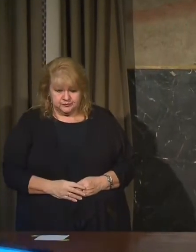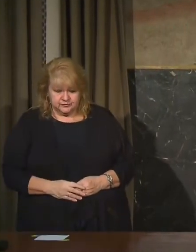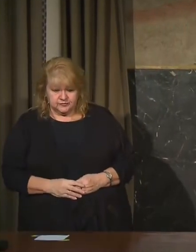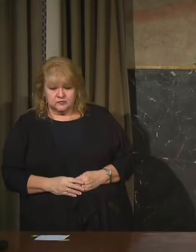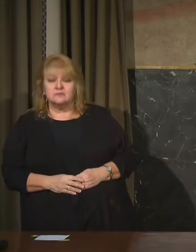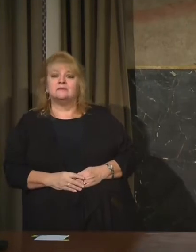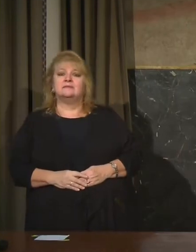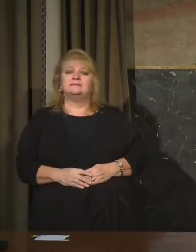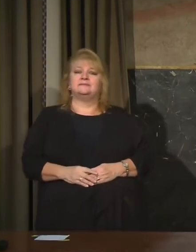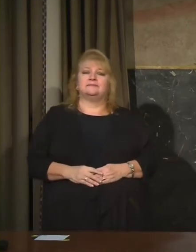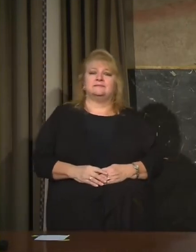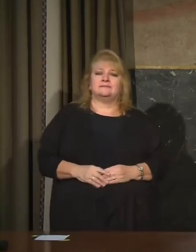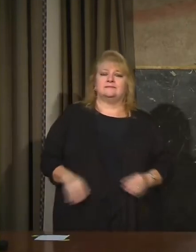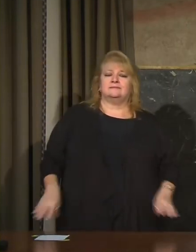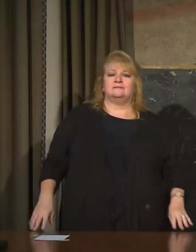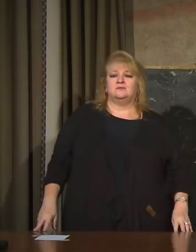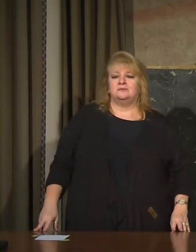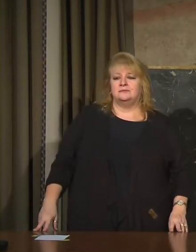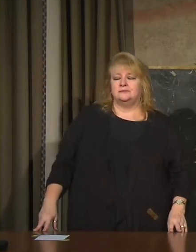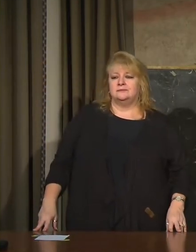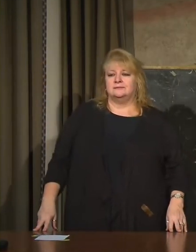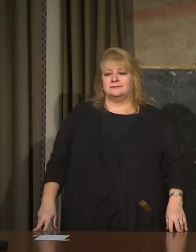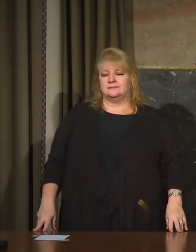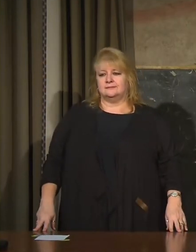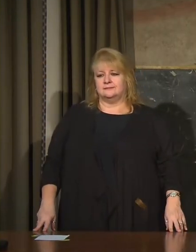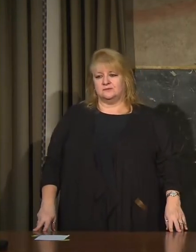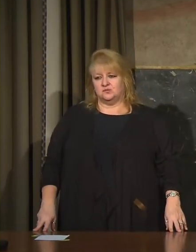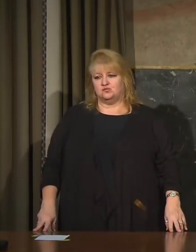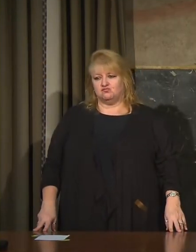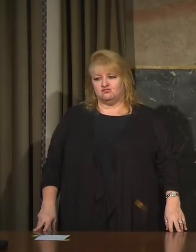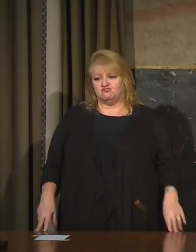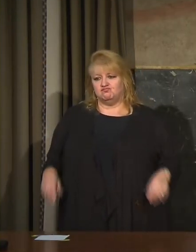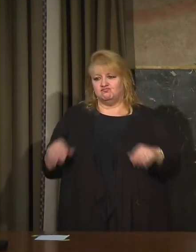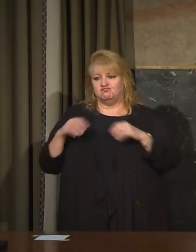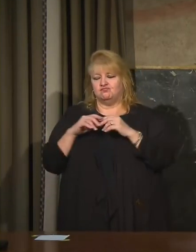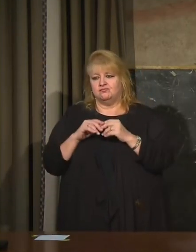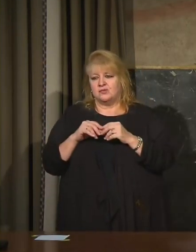I can tell you that we will have more